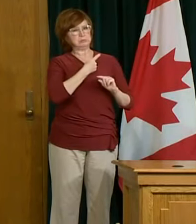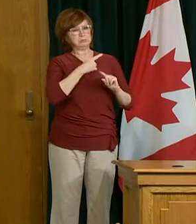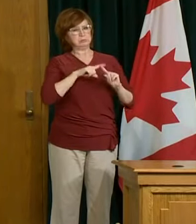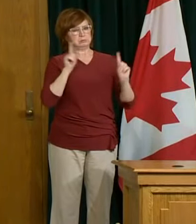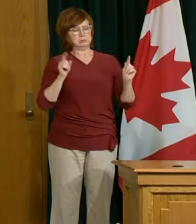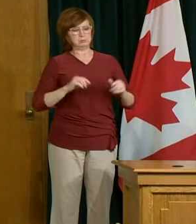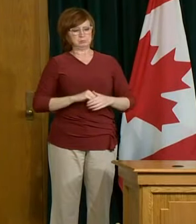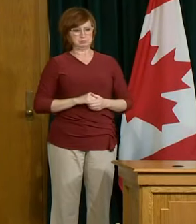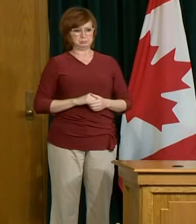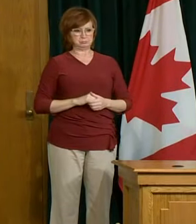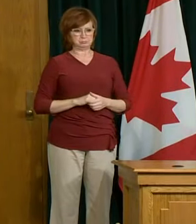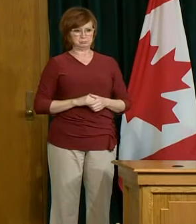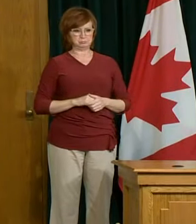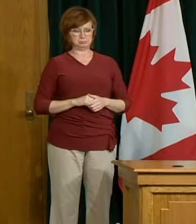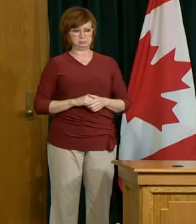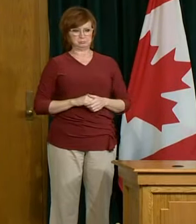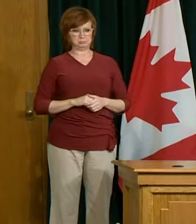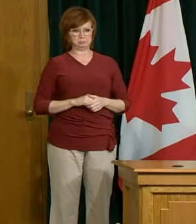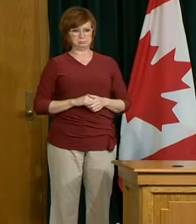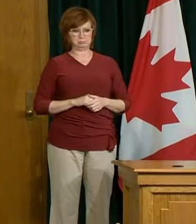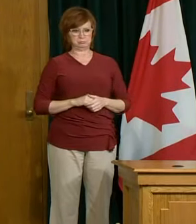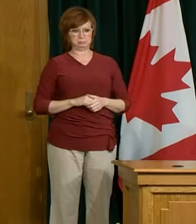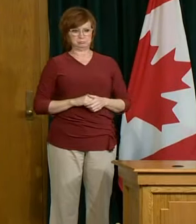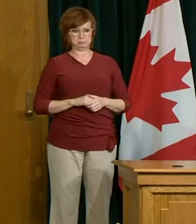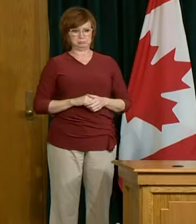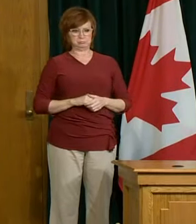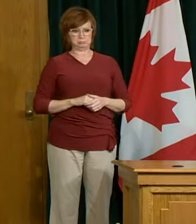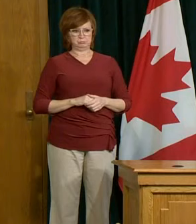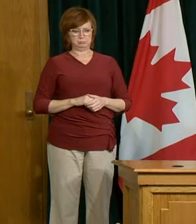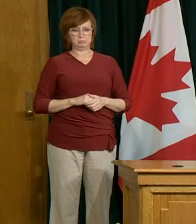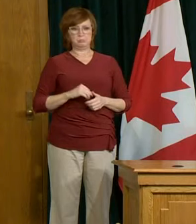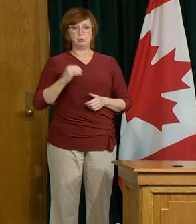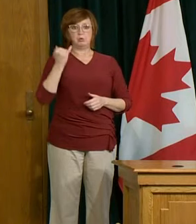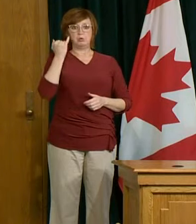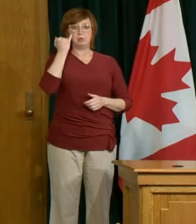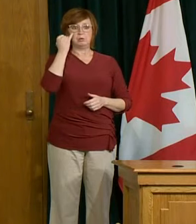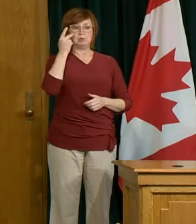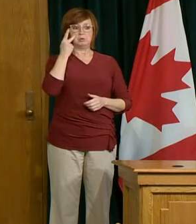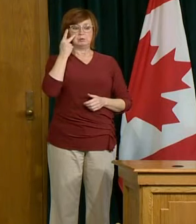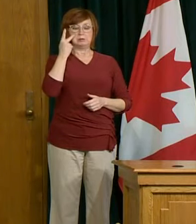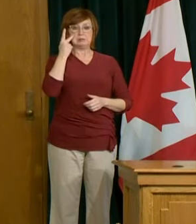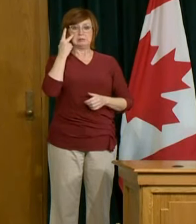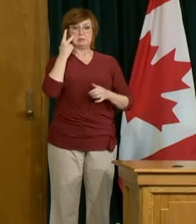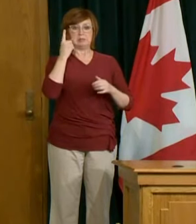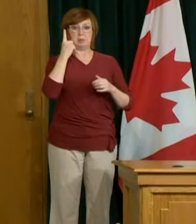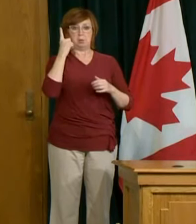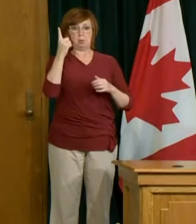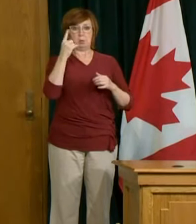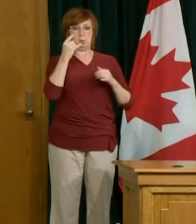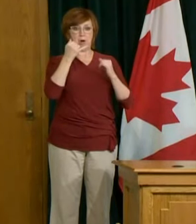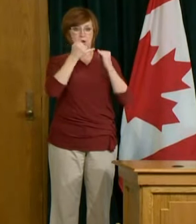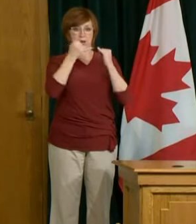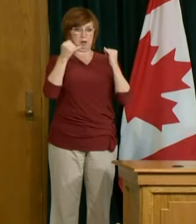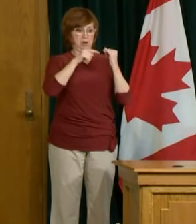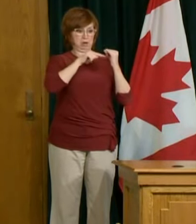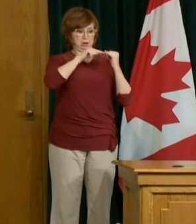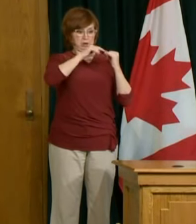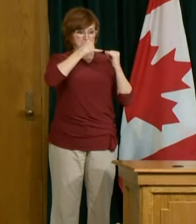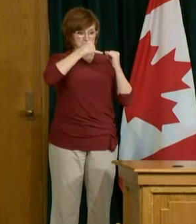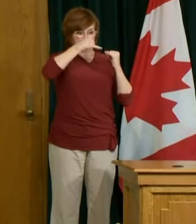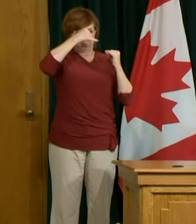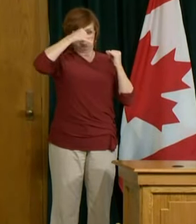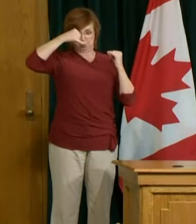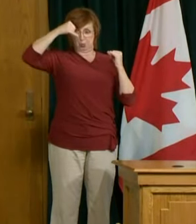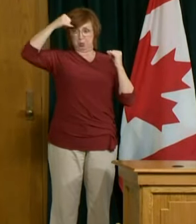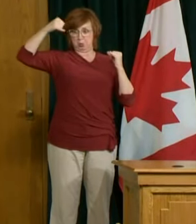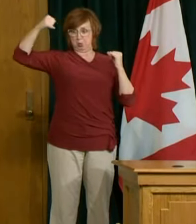the table. But this graph, what it shows is the solid line. That's really the number of cumulative cases, and the scale